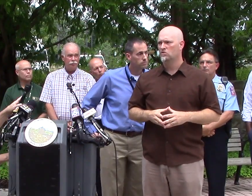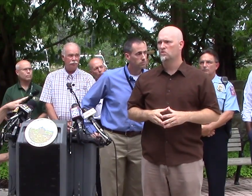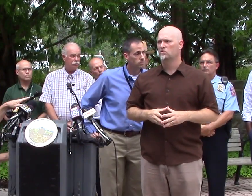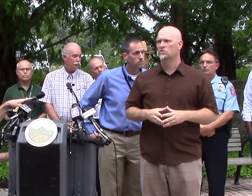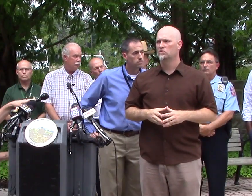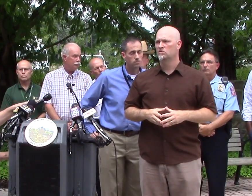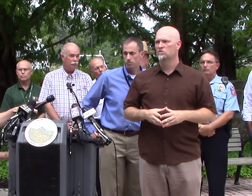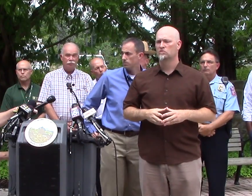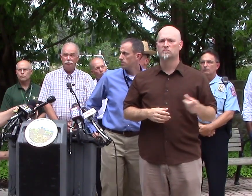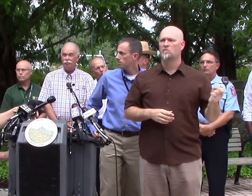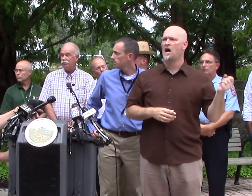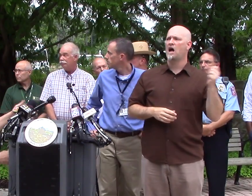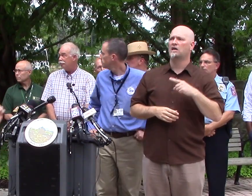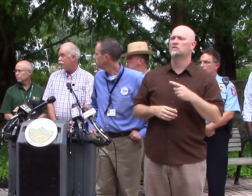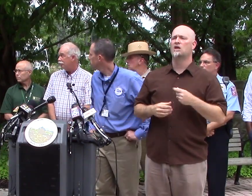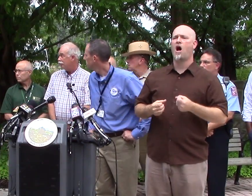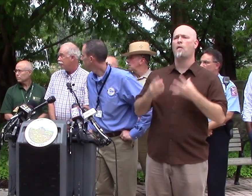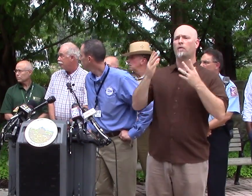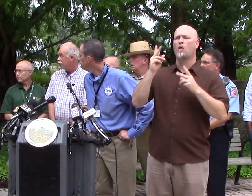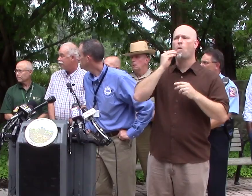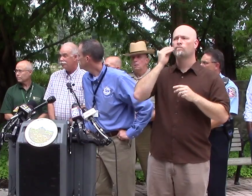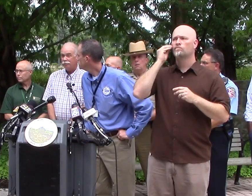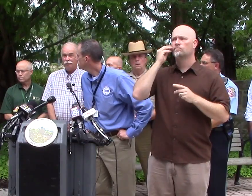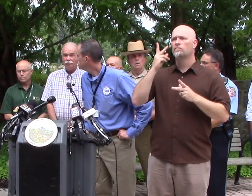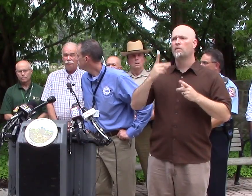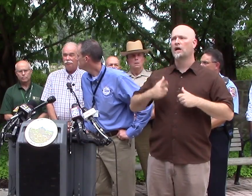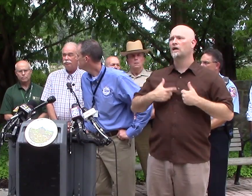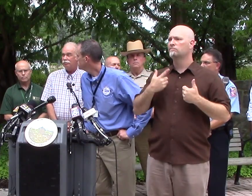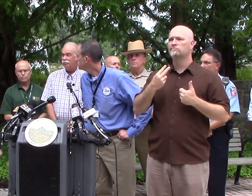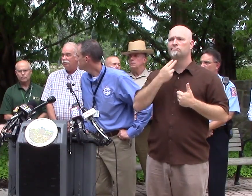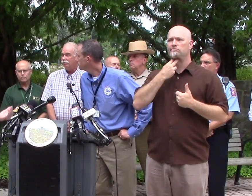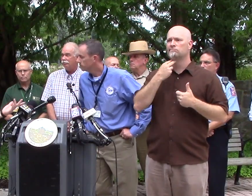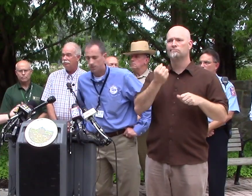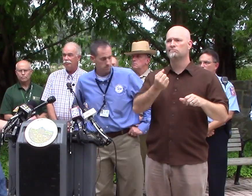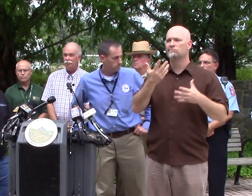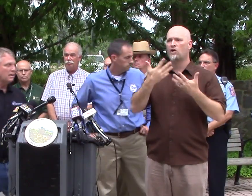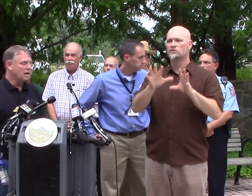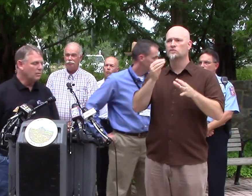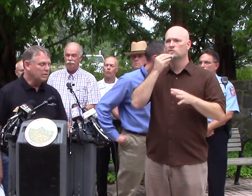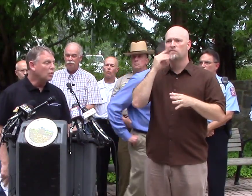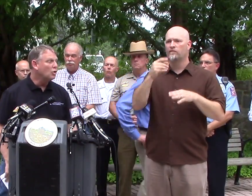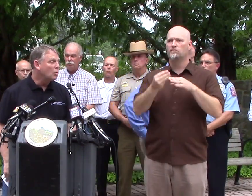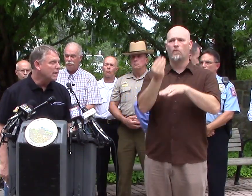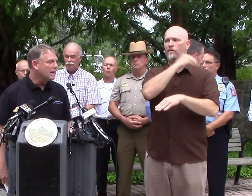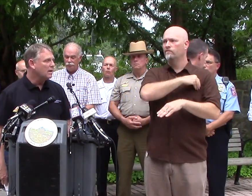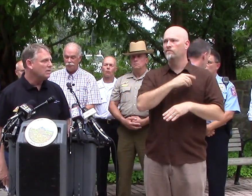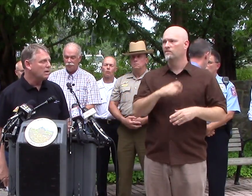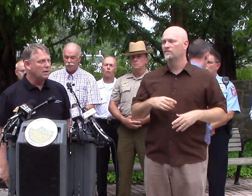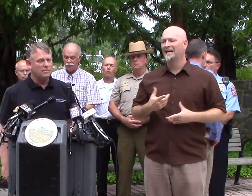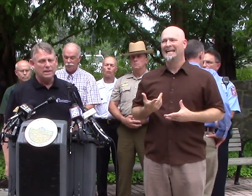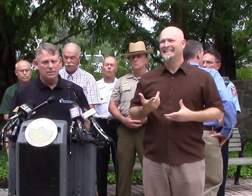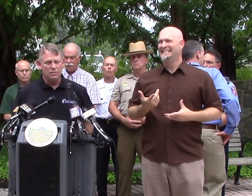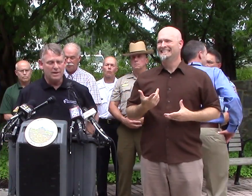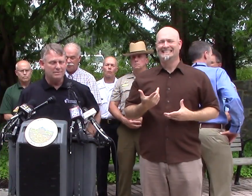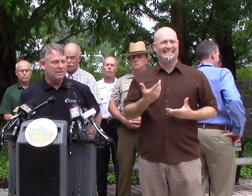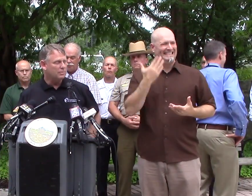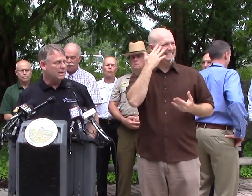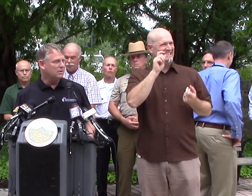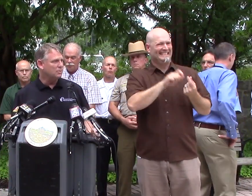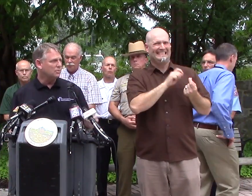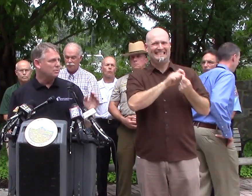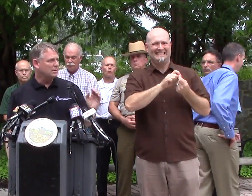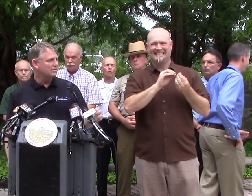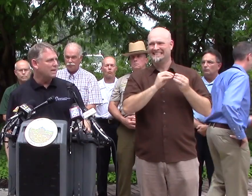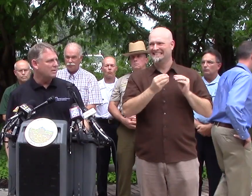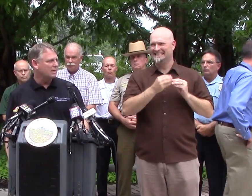number of businesses that are closed. Yeah. Again, we don't know right now. We've asked